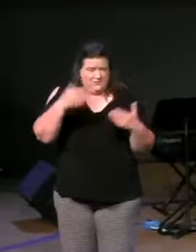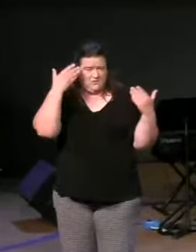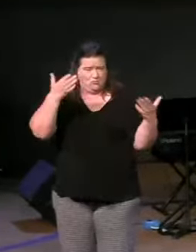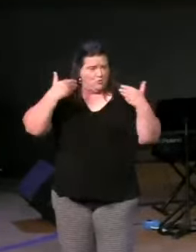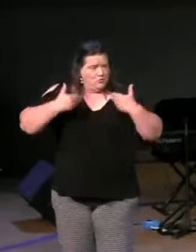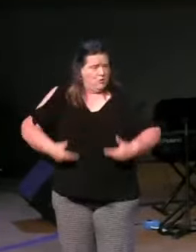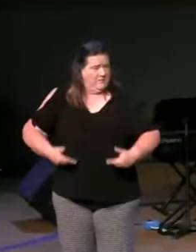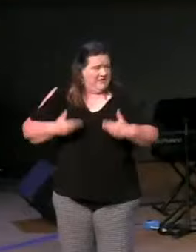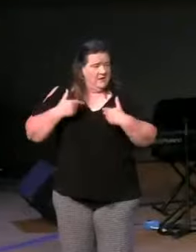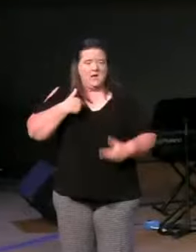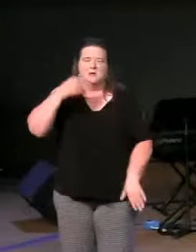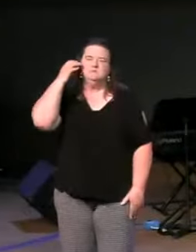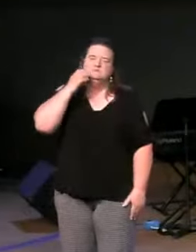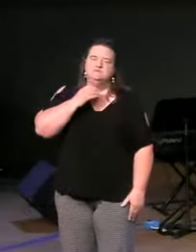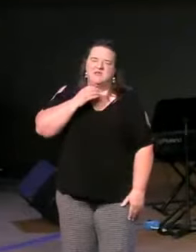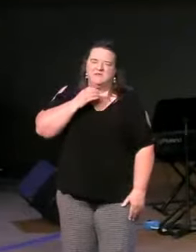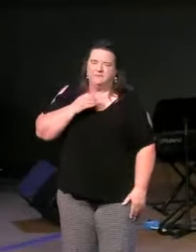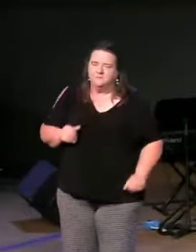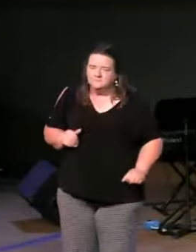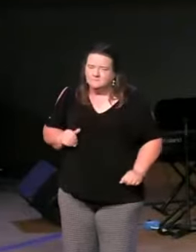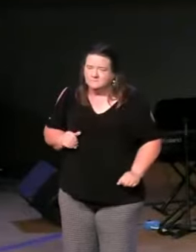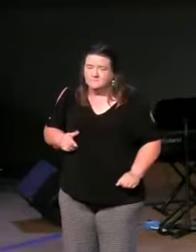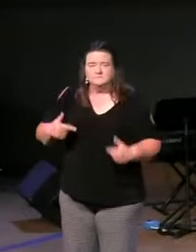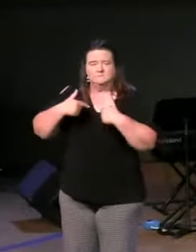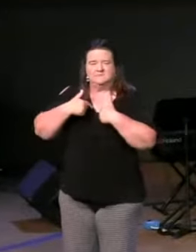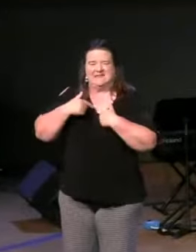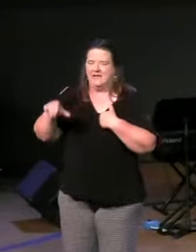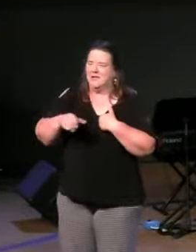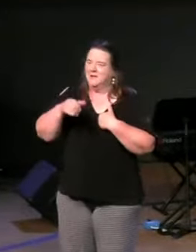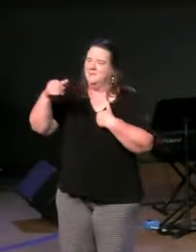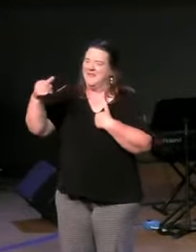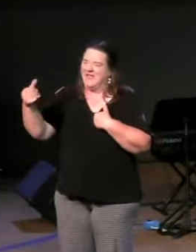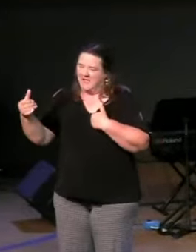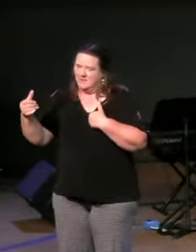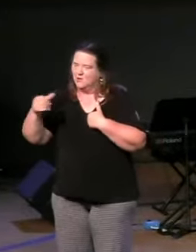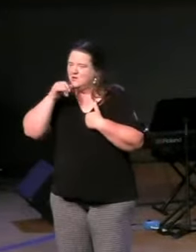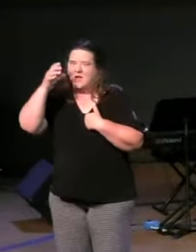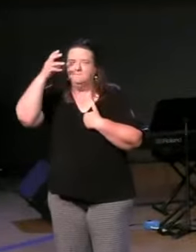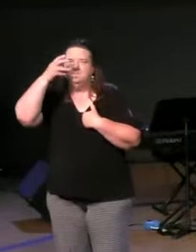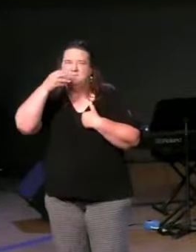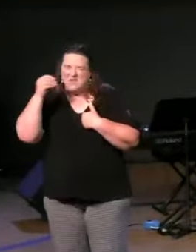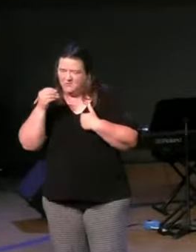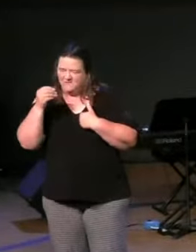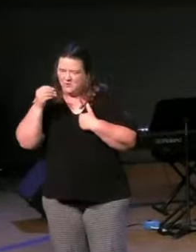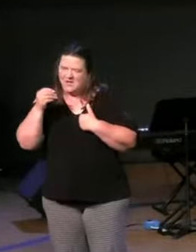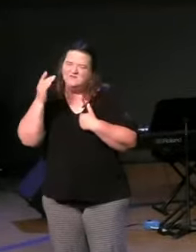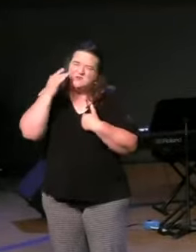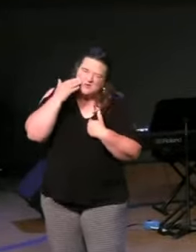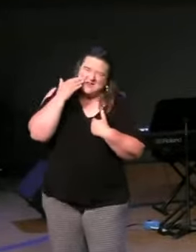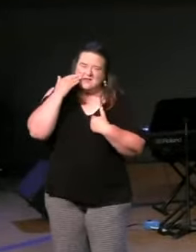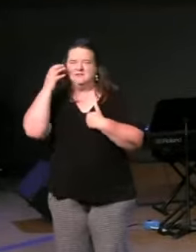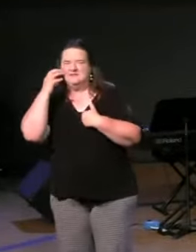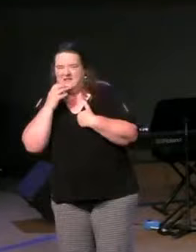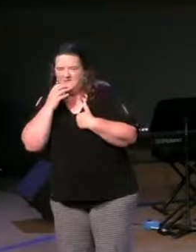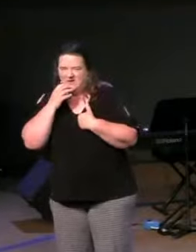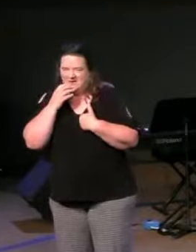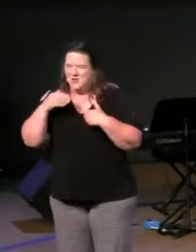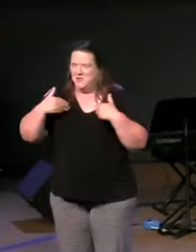me, my name is Stephen Gonzalez. I am the other less beautiful half of the two youth pastors here at